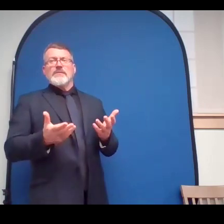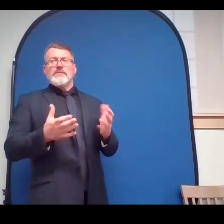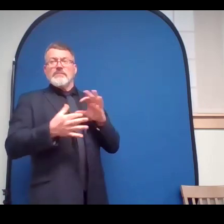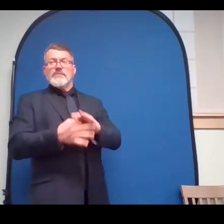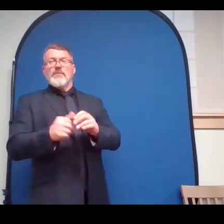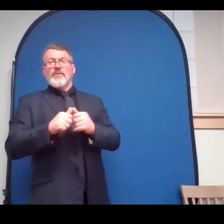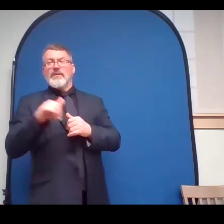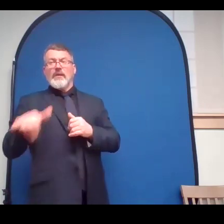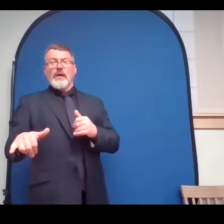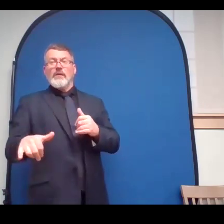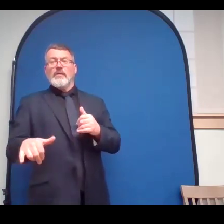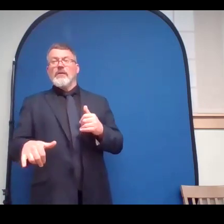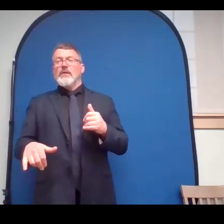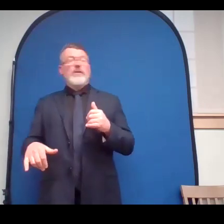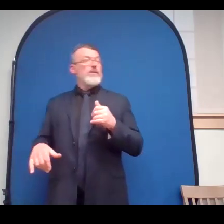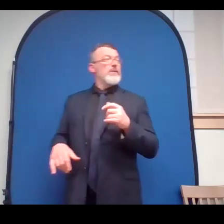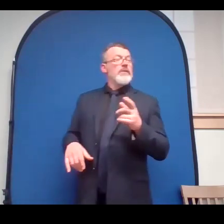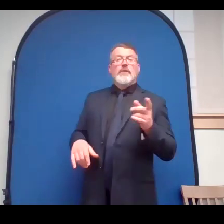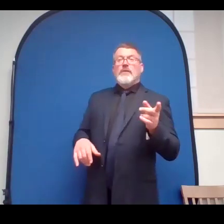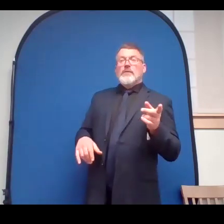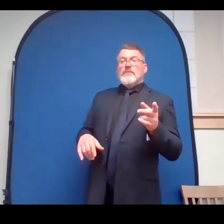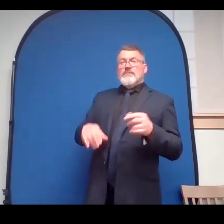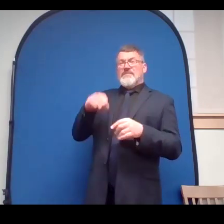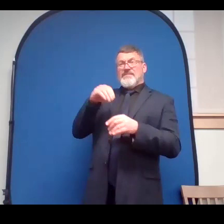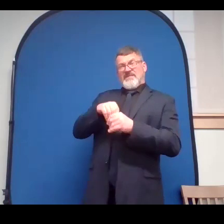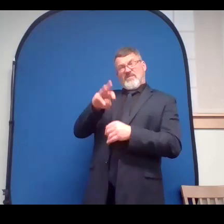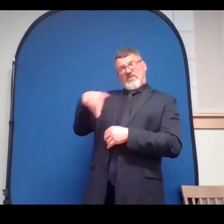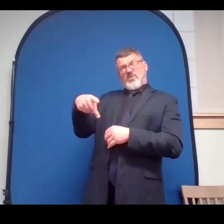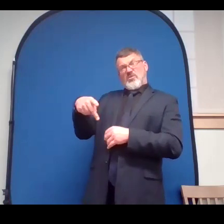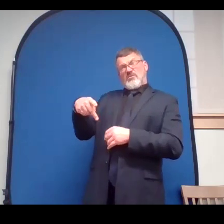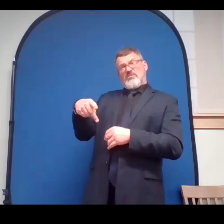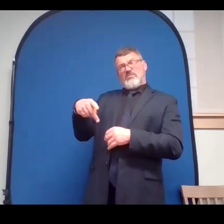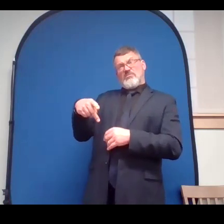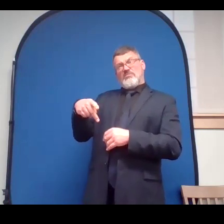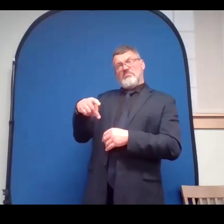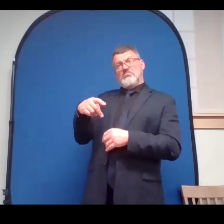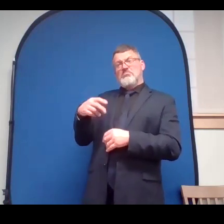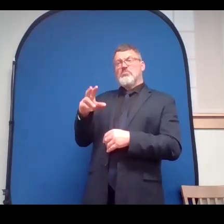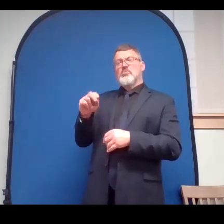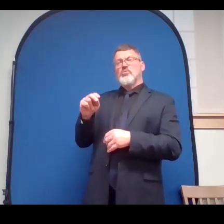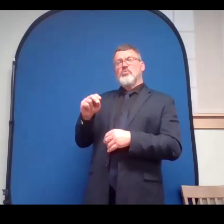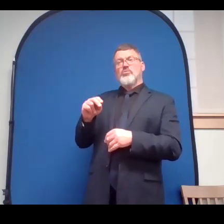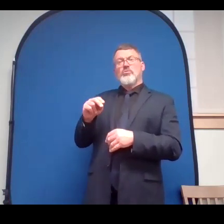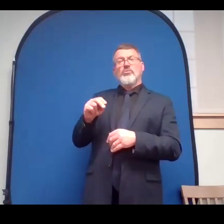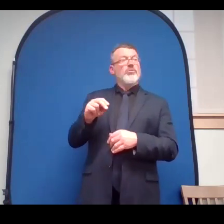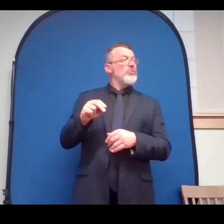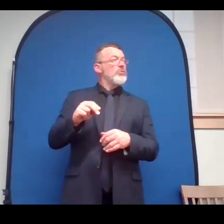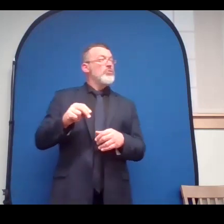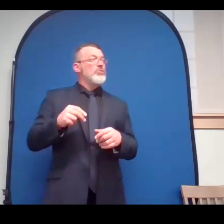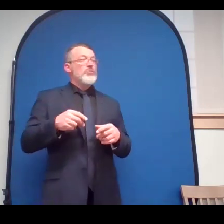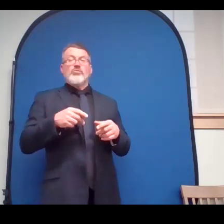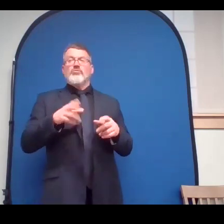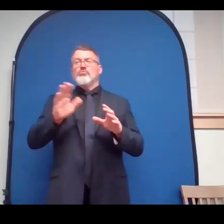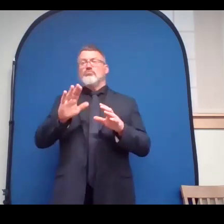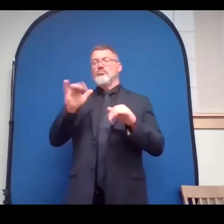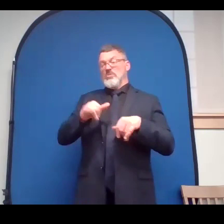In regards to at West Point? Yes, at West Point. During that because I've only been there for 2 years. During the summer